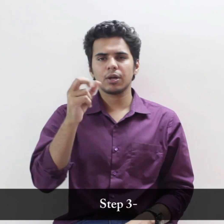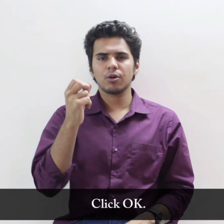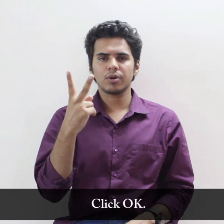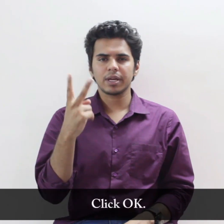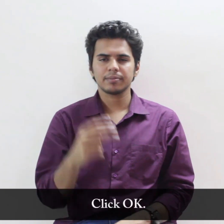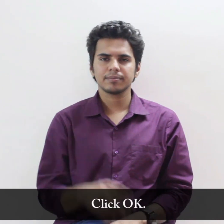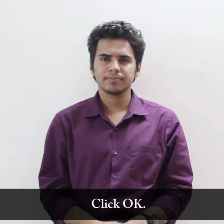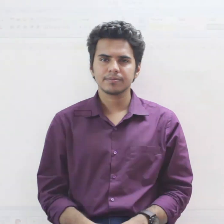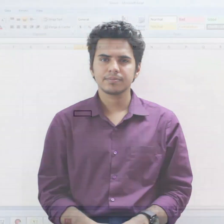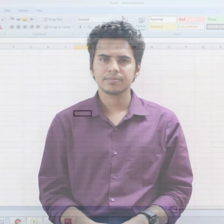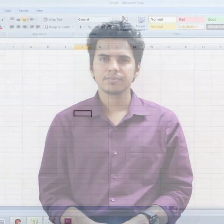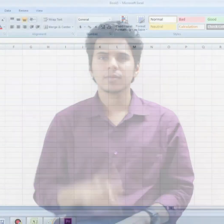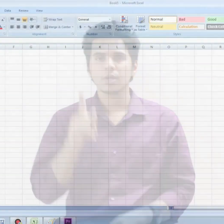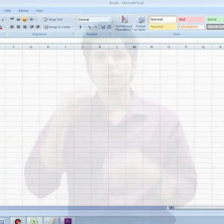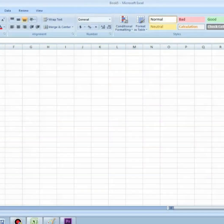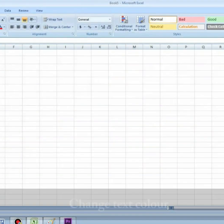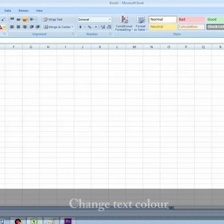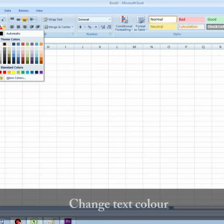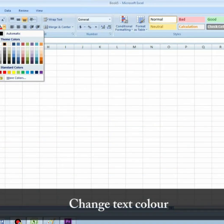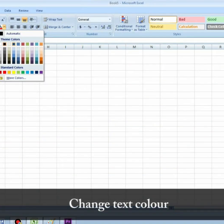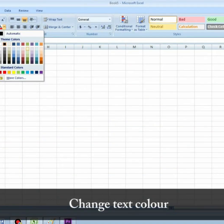3. Click OK.